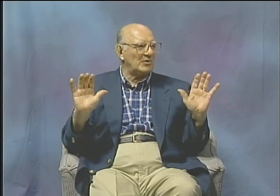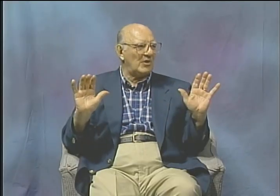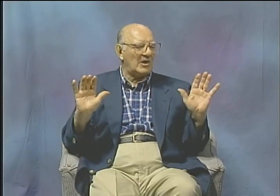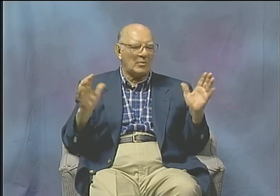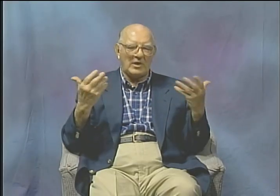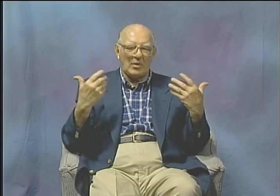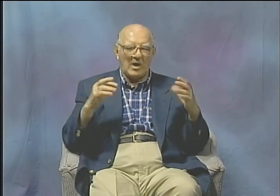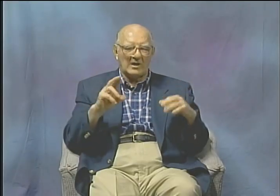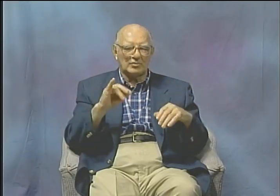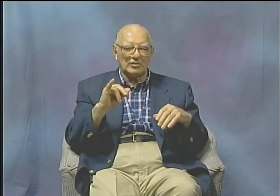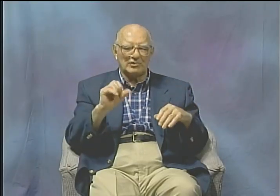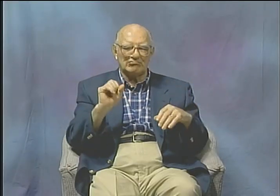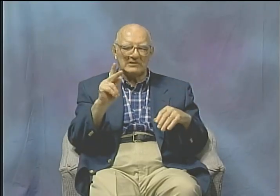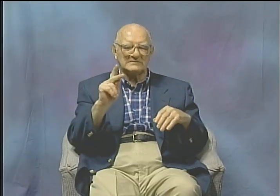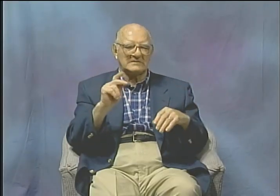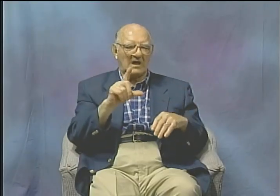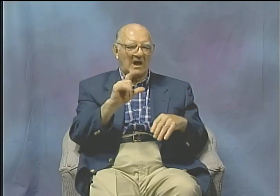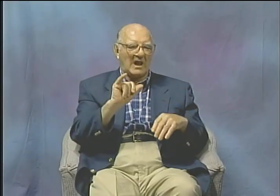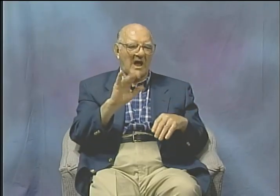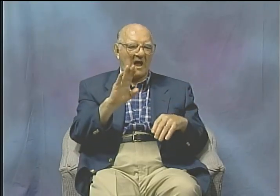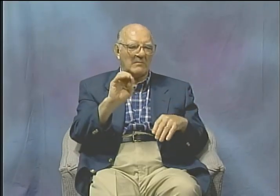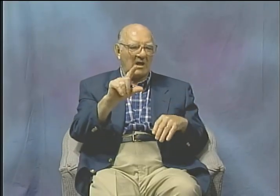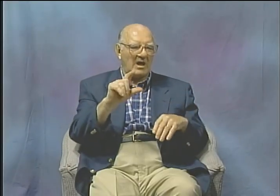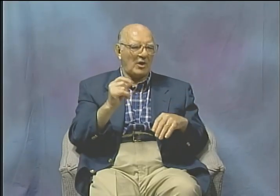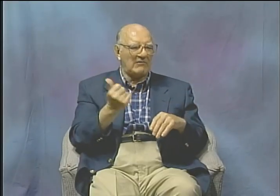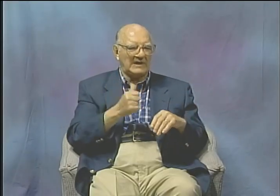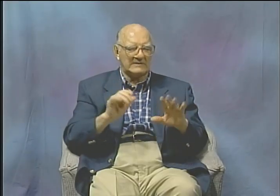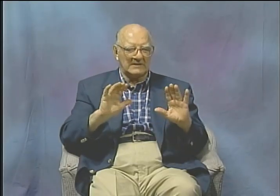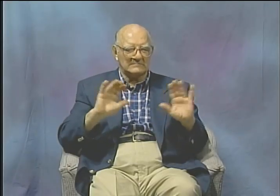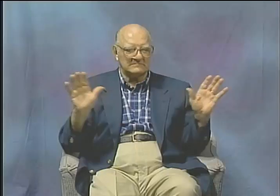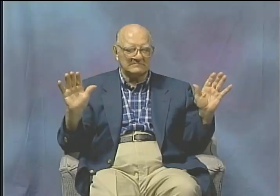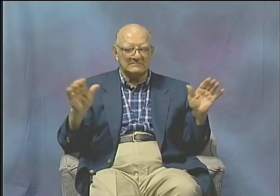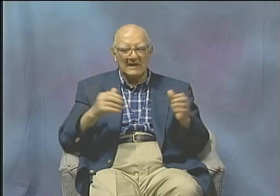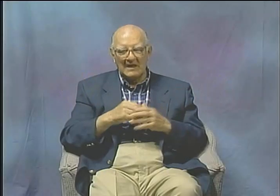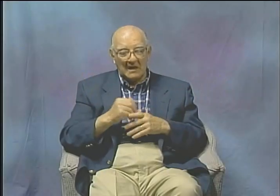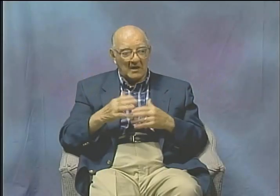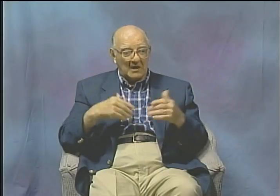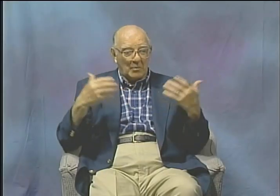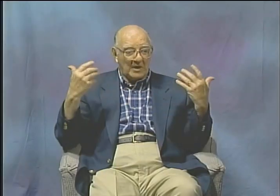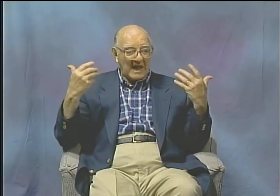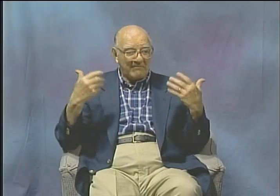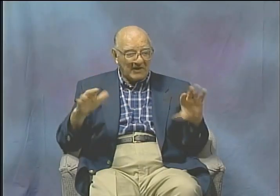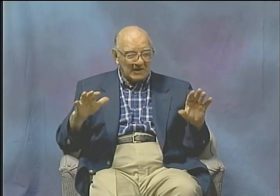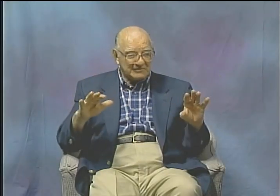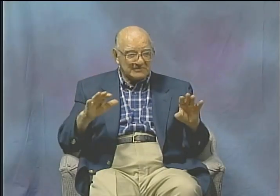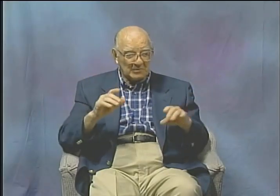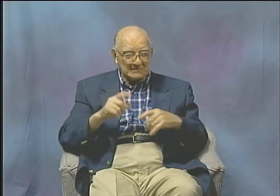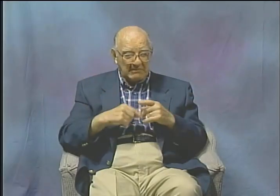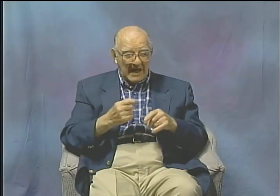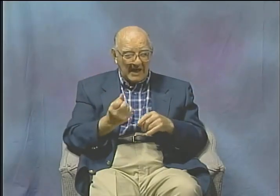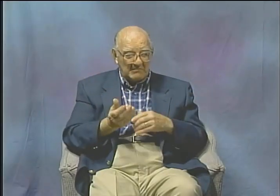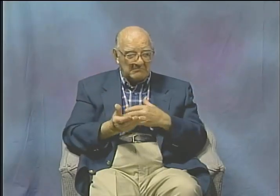all. We don't want to risk a libel or anything. When they finished, it was about